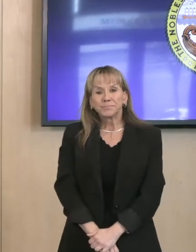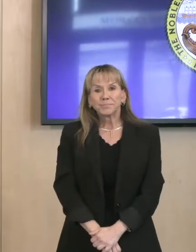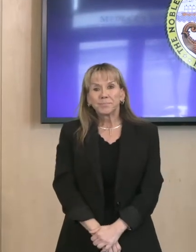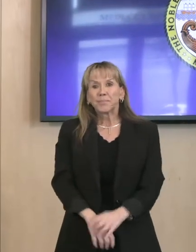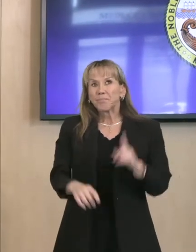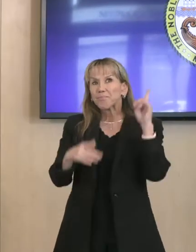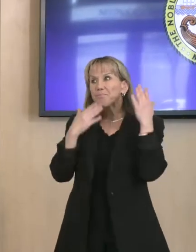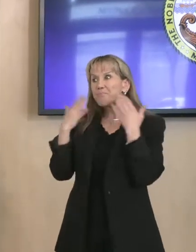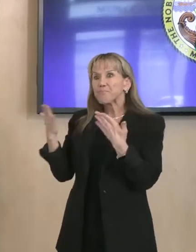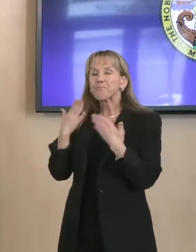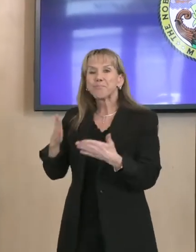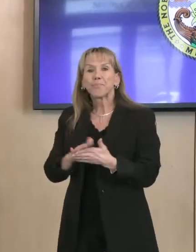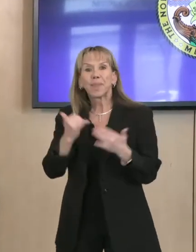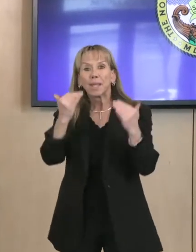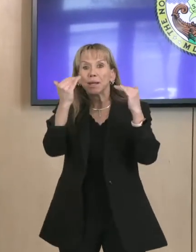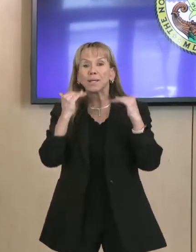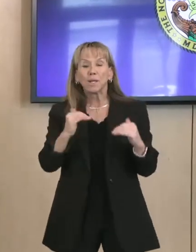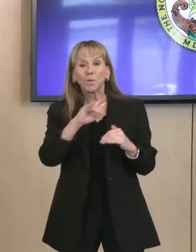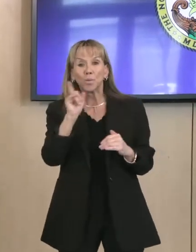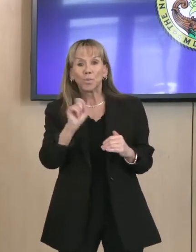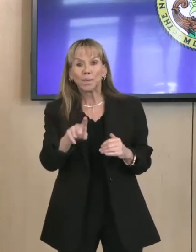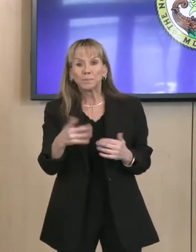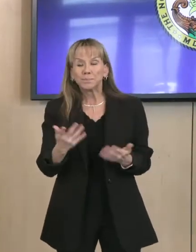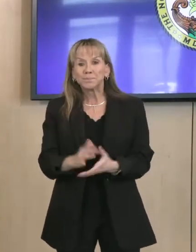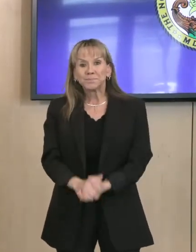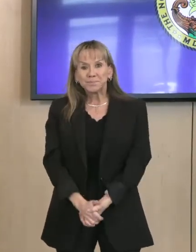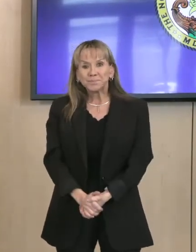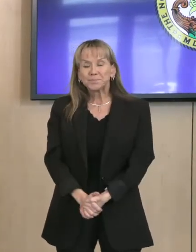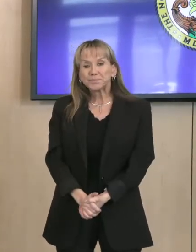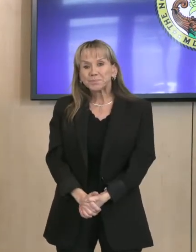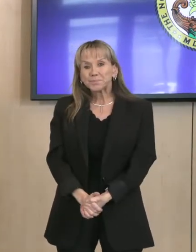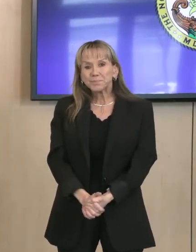Thank you. Okay, let's go to our next question.